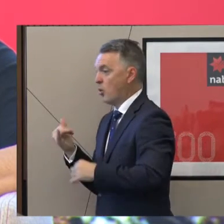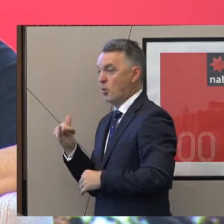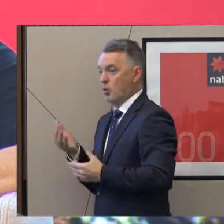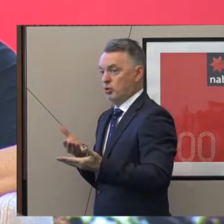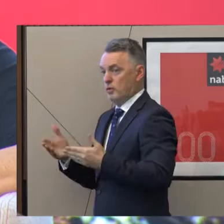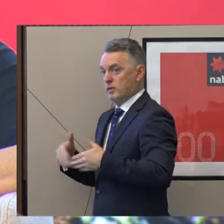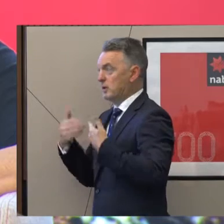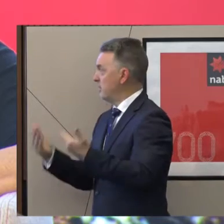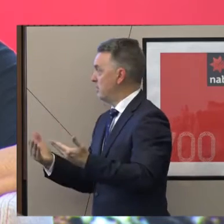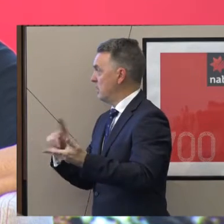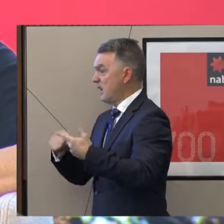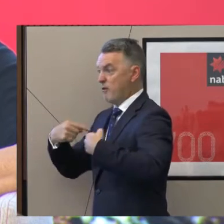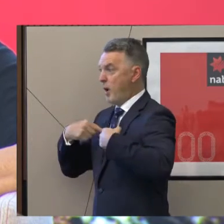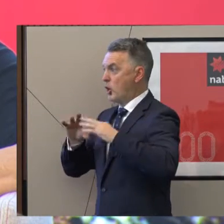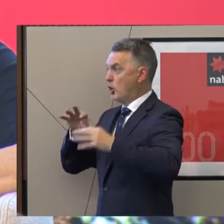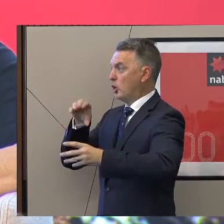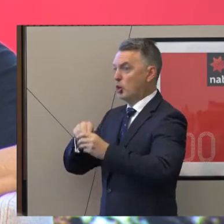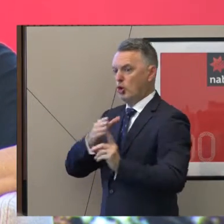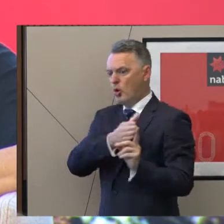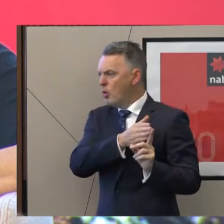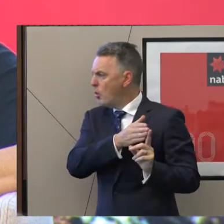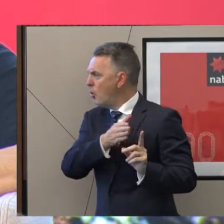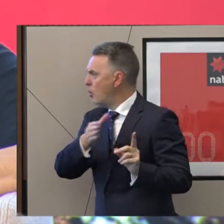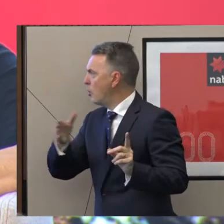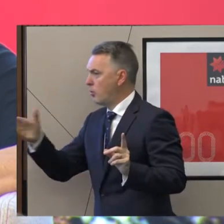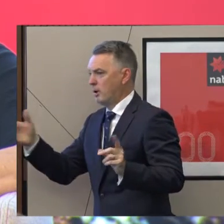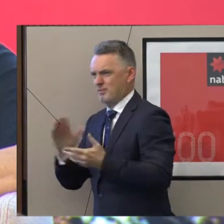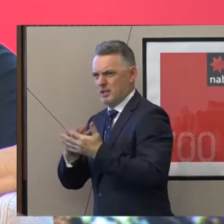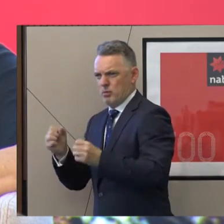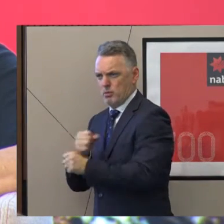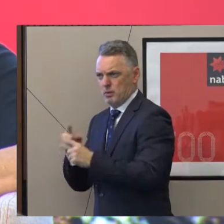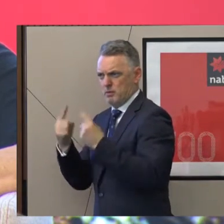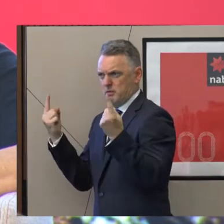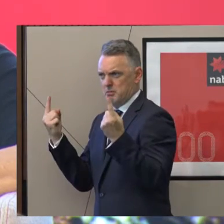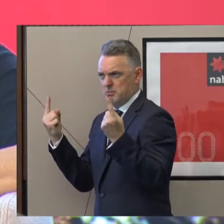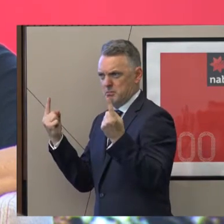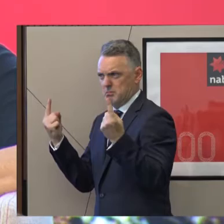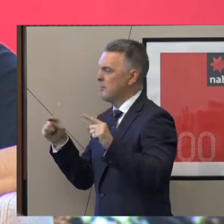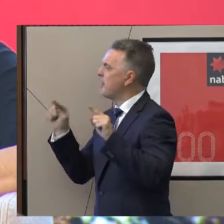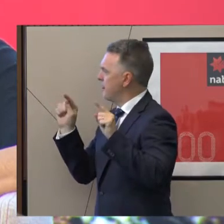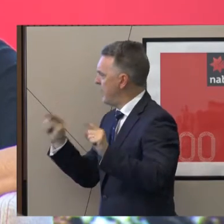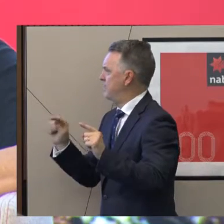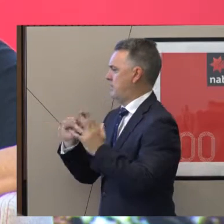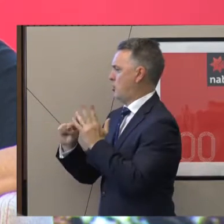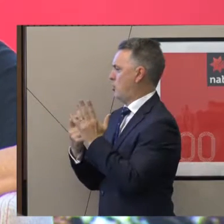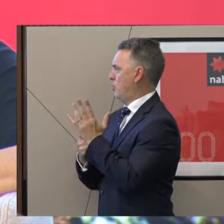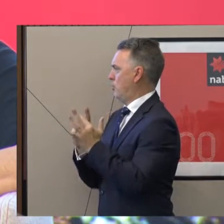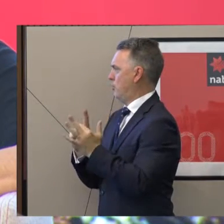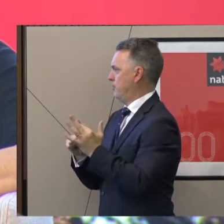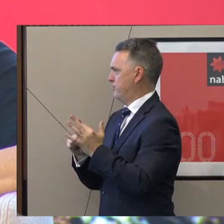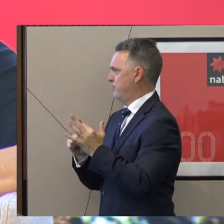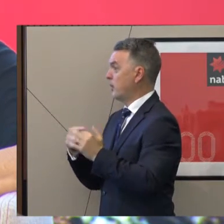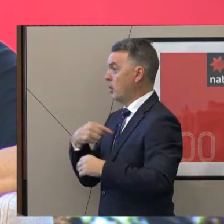delivery. If we're not included all the way, how do we really make a difference? I think that's the core of things. I do see